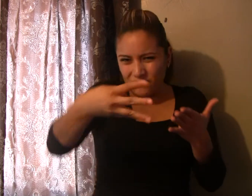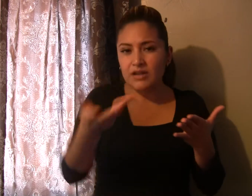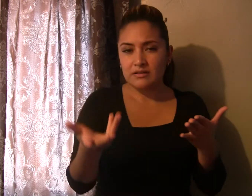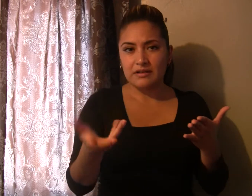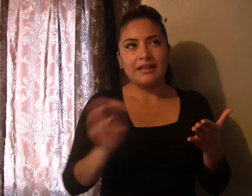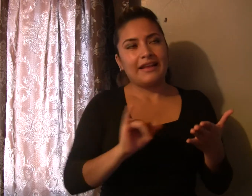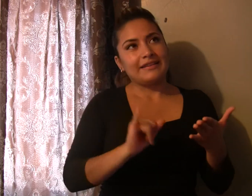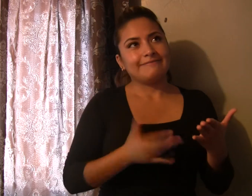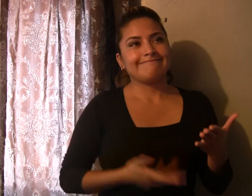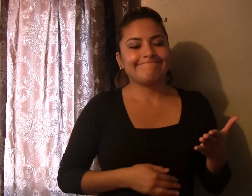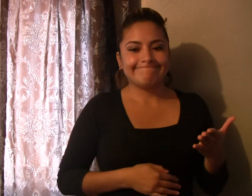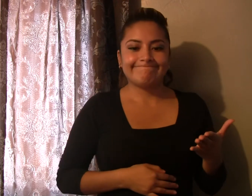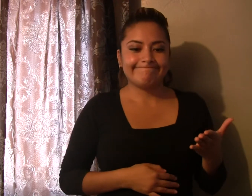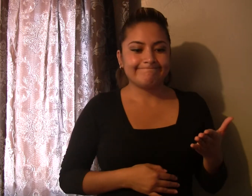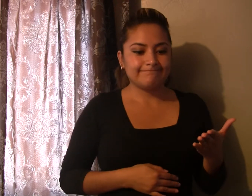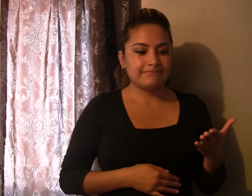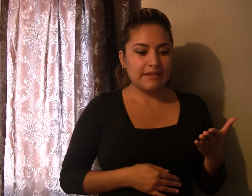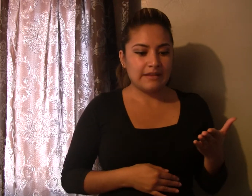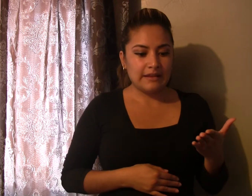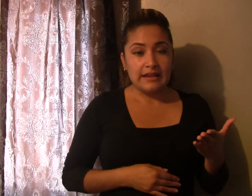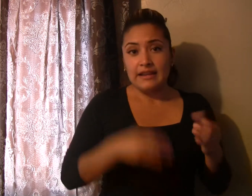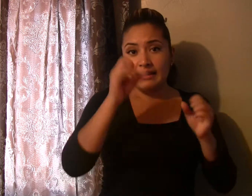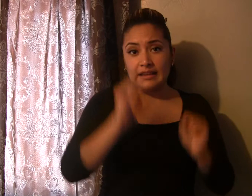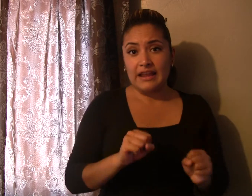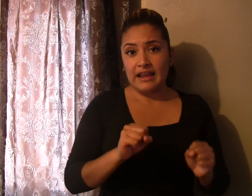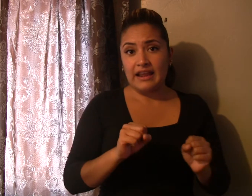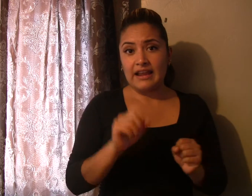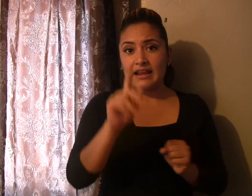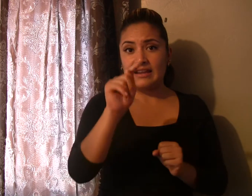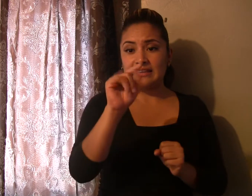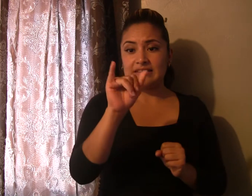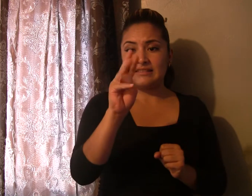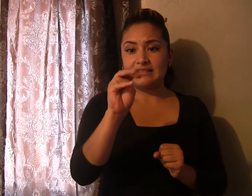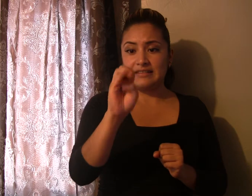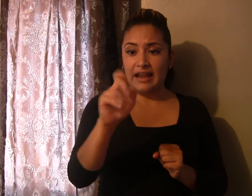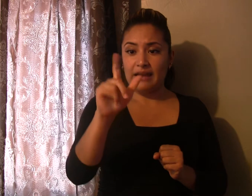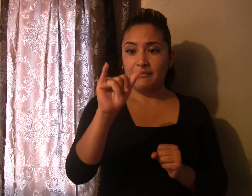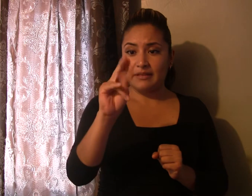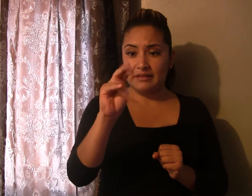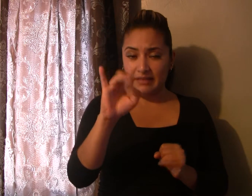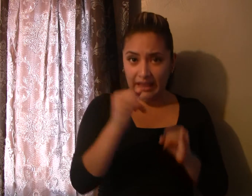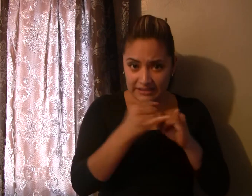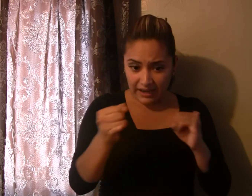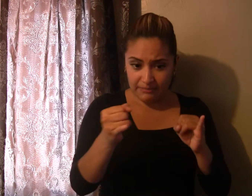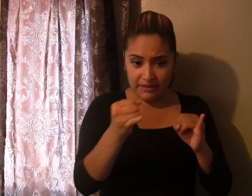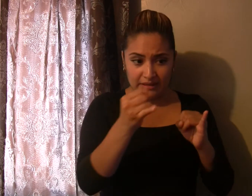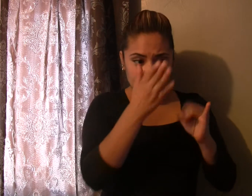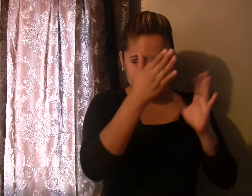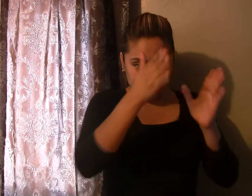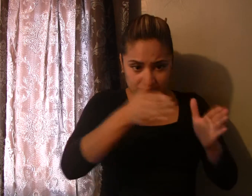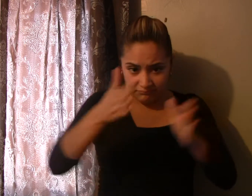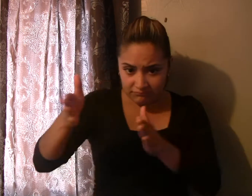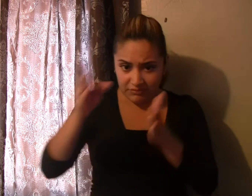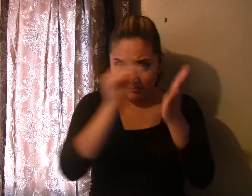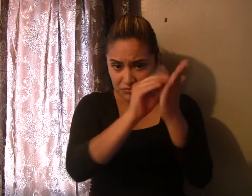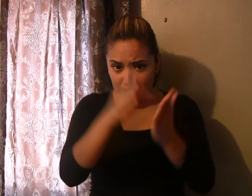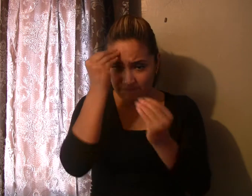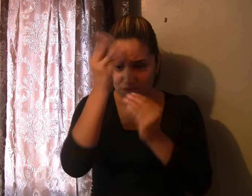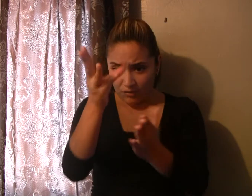any number of things. It could be a timeline, it could be clustering. It depends on what the pattern of organization was in that reading that they were